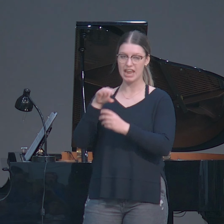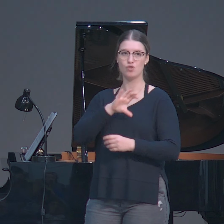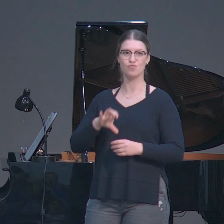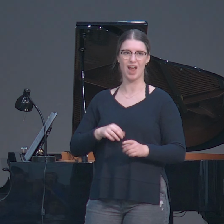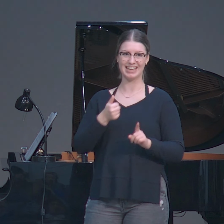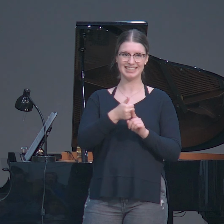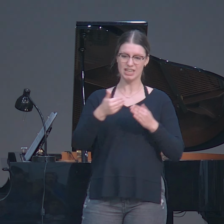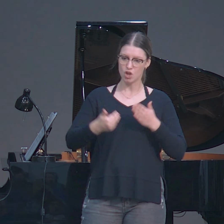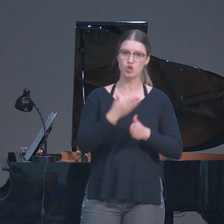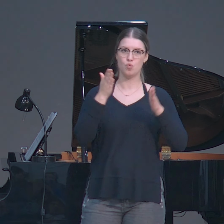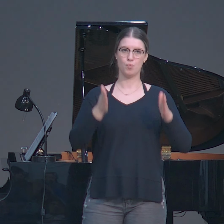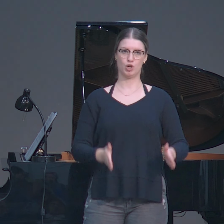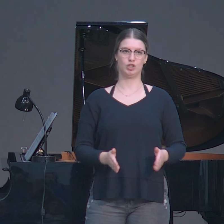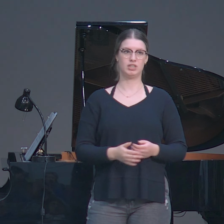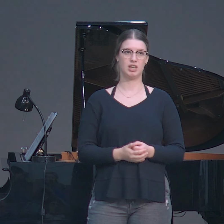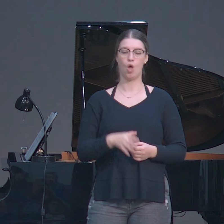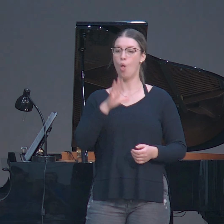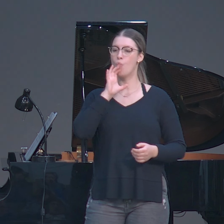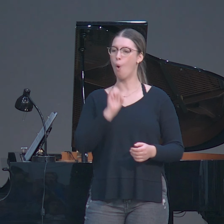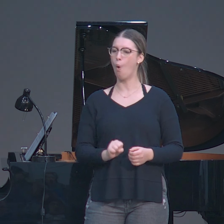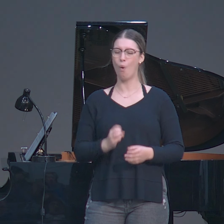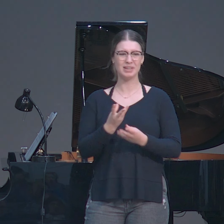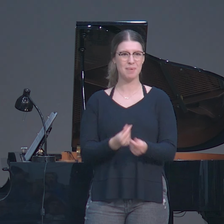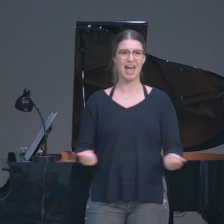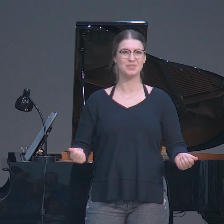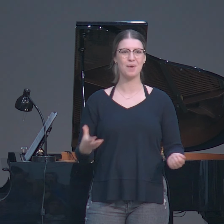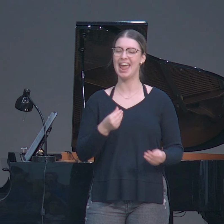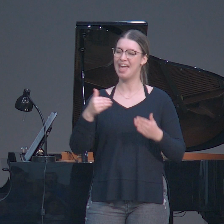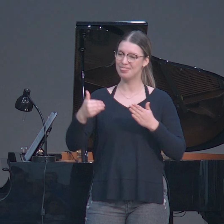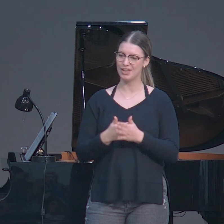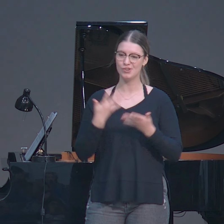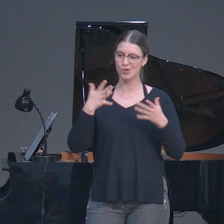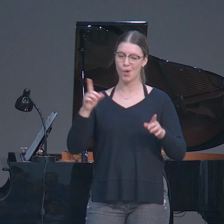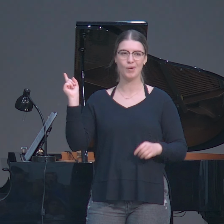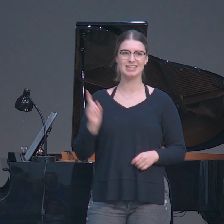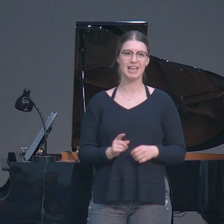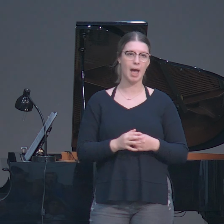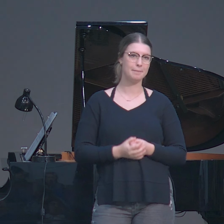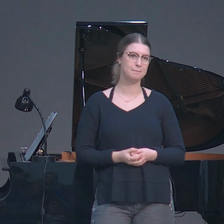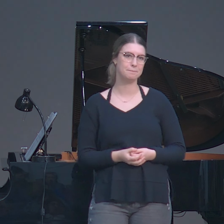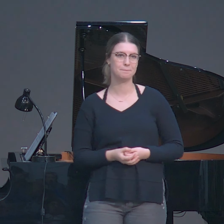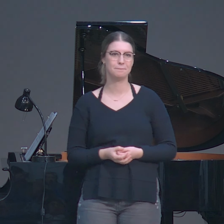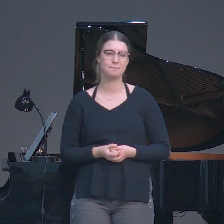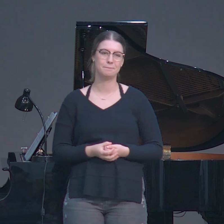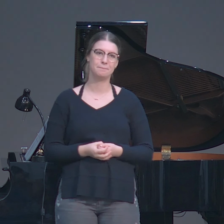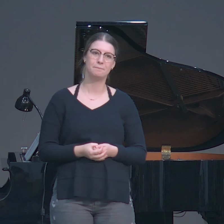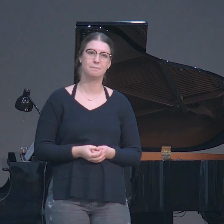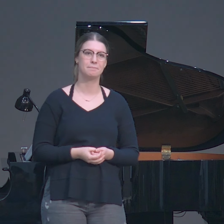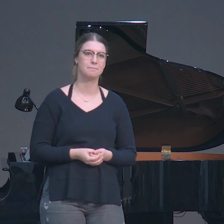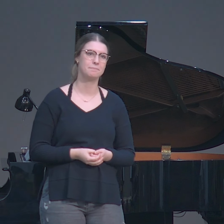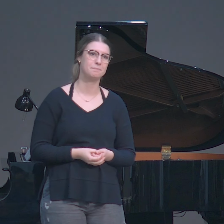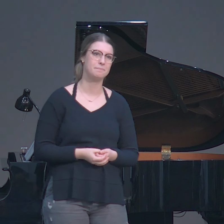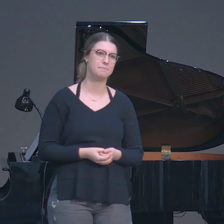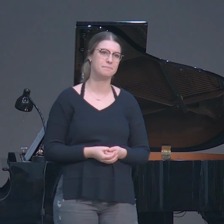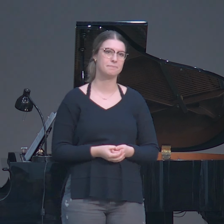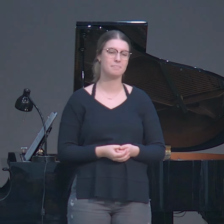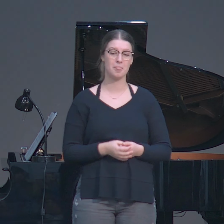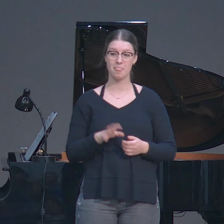a new creation. The old has passed away. Behold, the new has come."